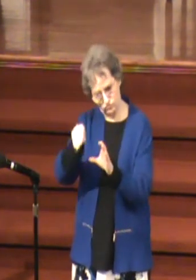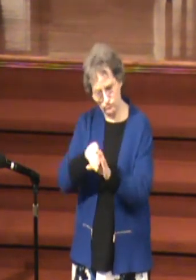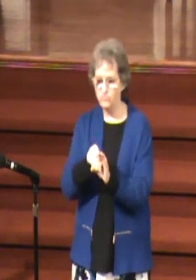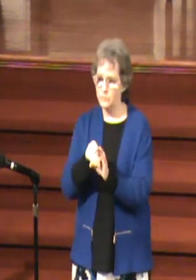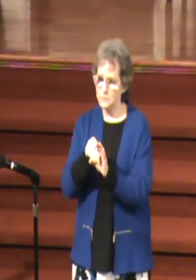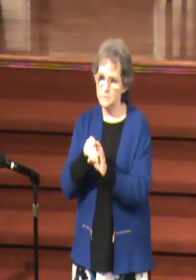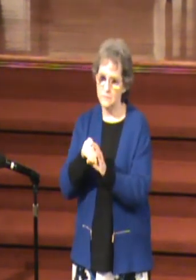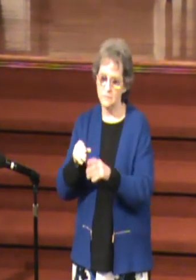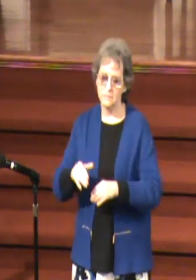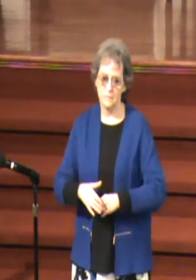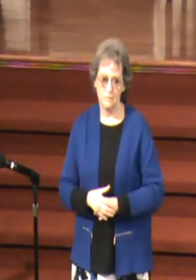a